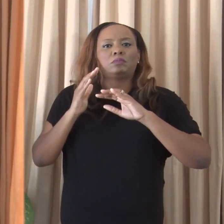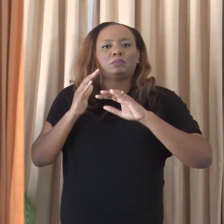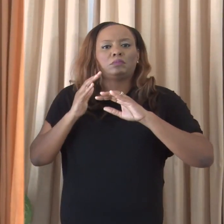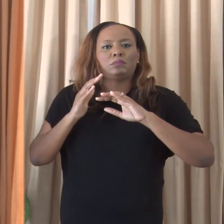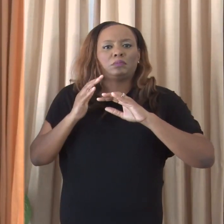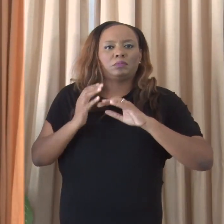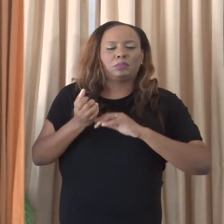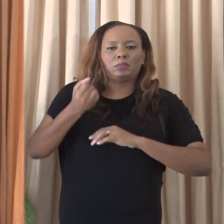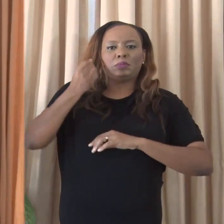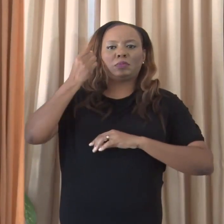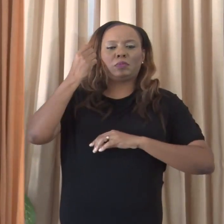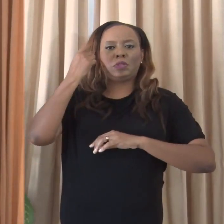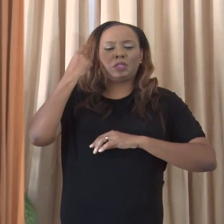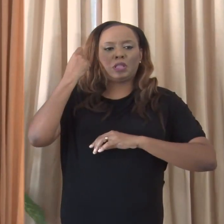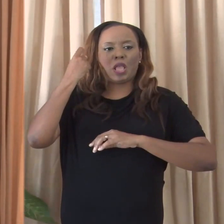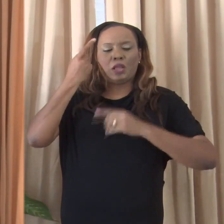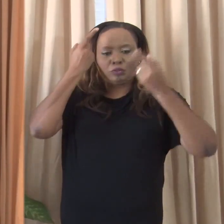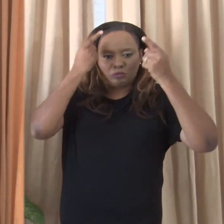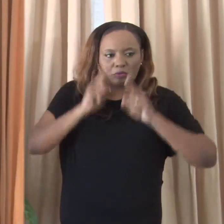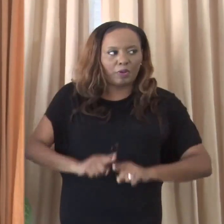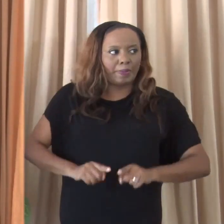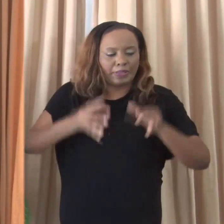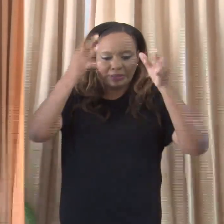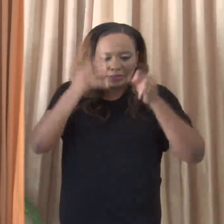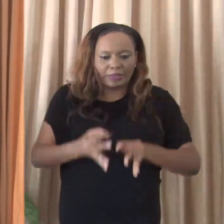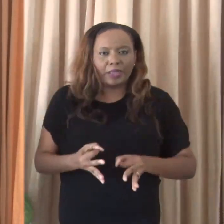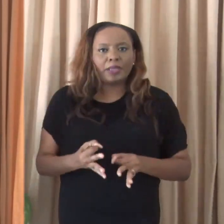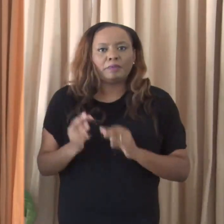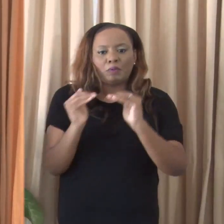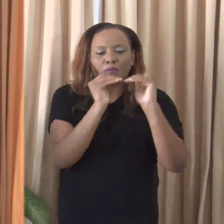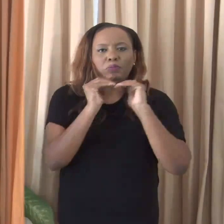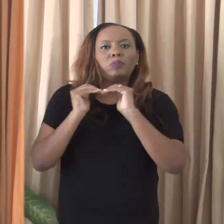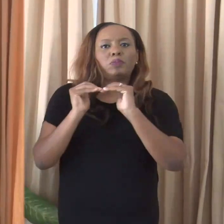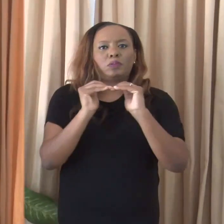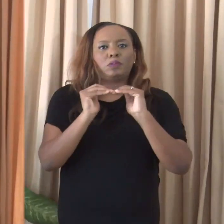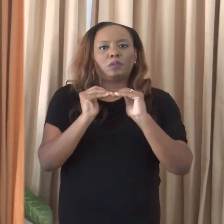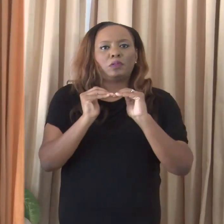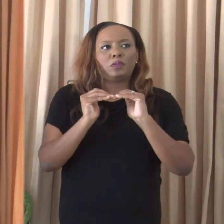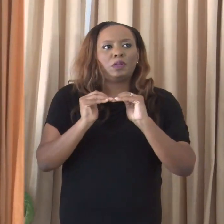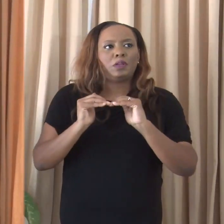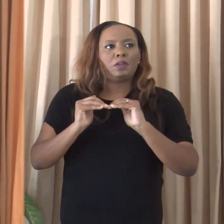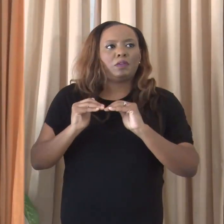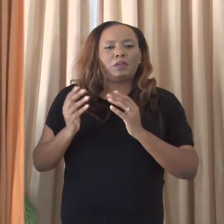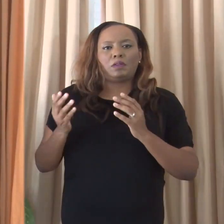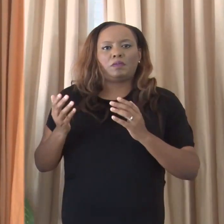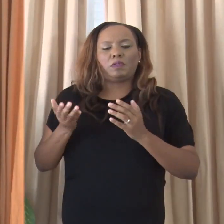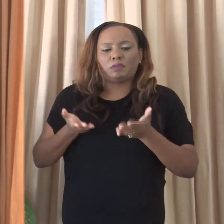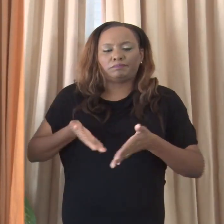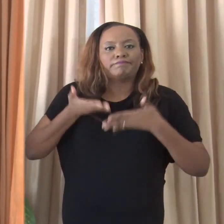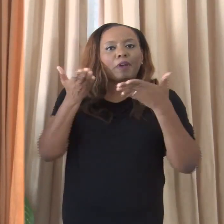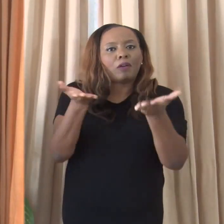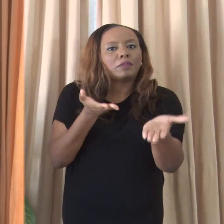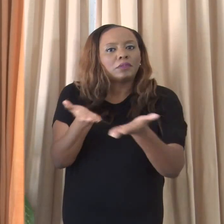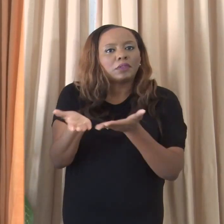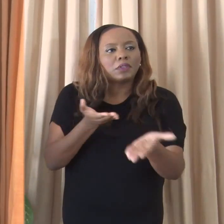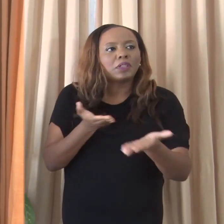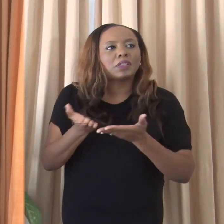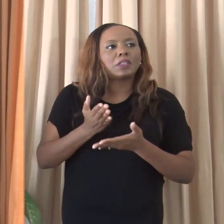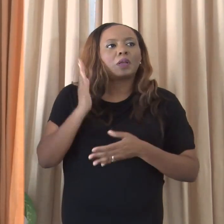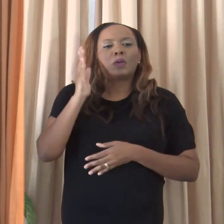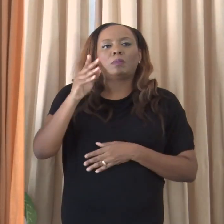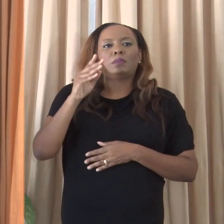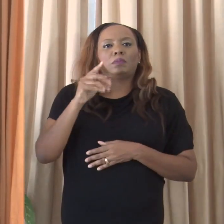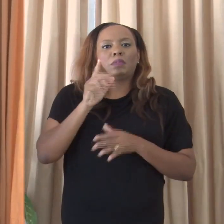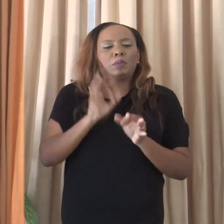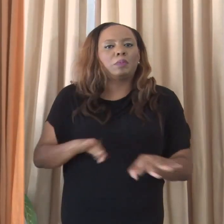will understand that as you say, for the purposes of provisioning and also for the purposes of providing services, there's going to be a need to